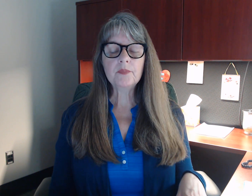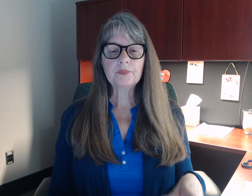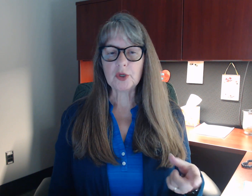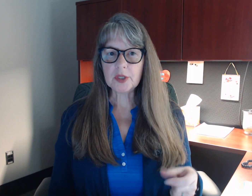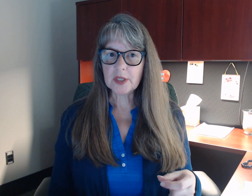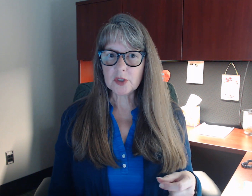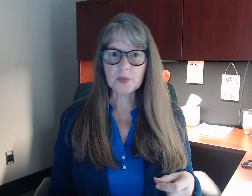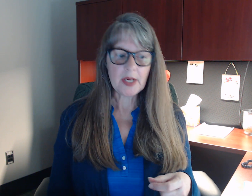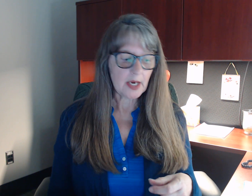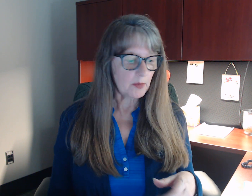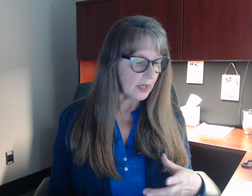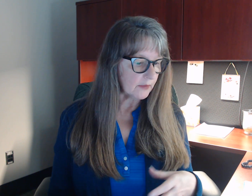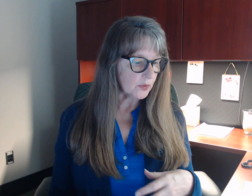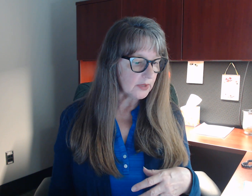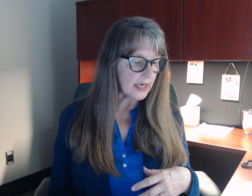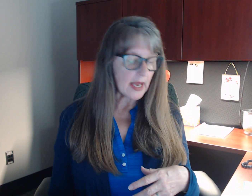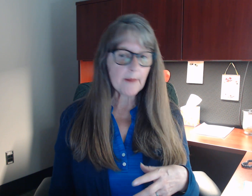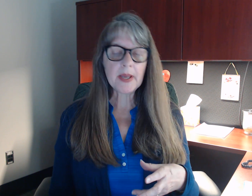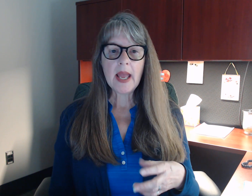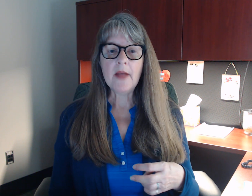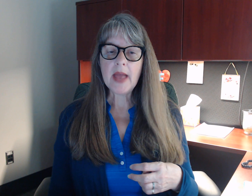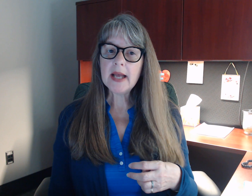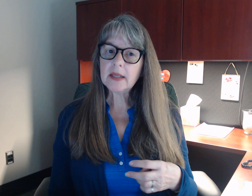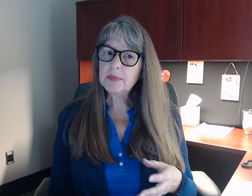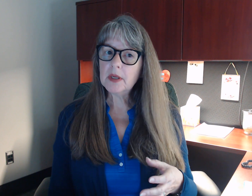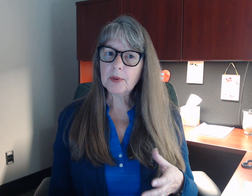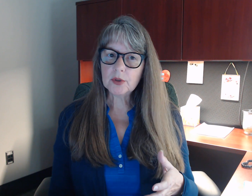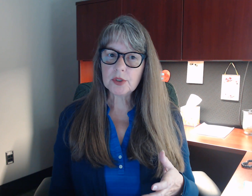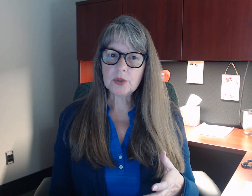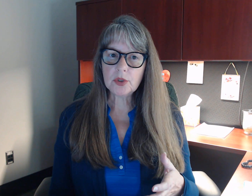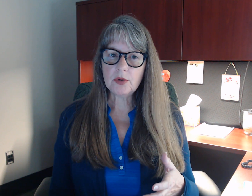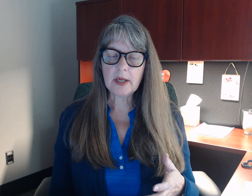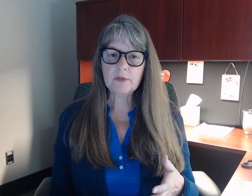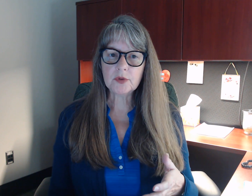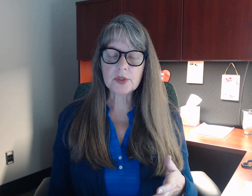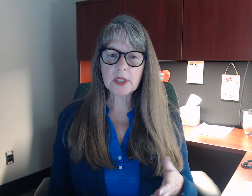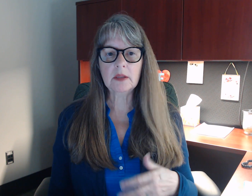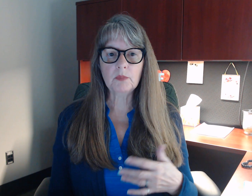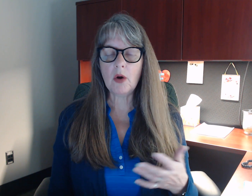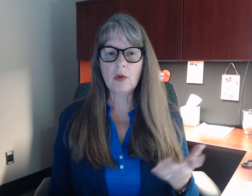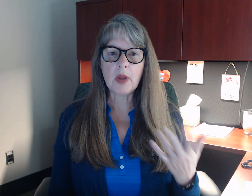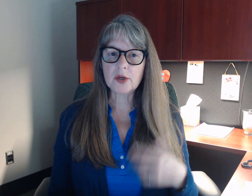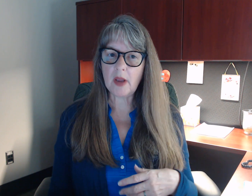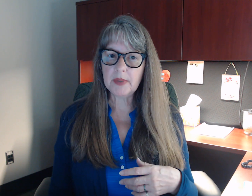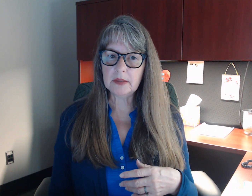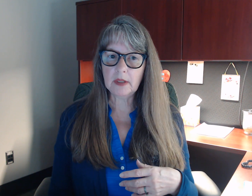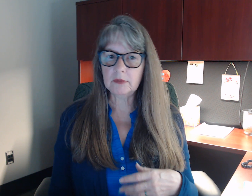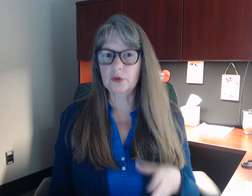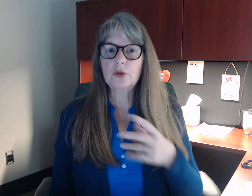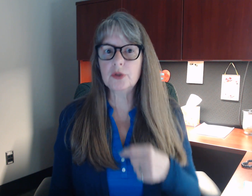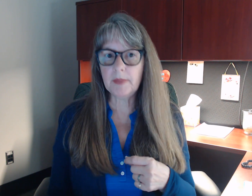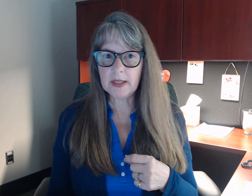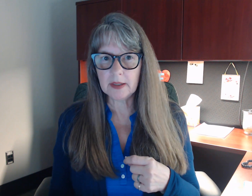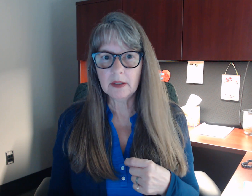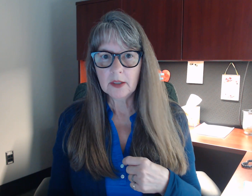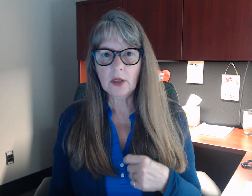I should have done this with dead animal, like if you're laid up, and that can be a person too, like if they're sick and, oh gosh, I've been took to the bed, you know,